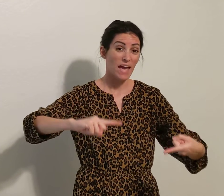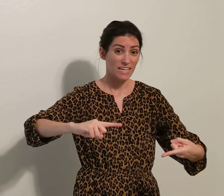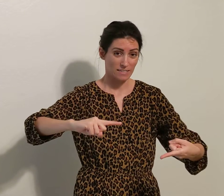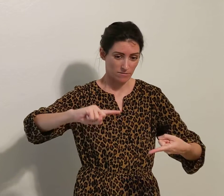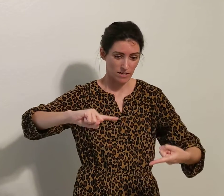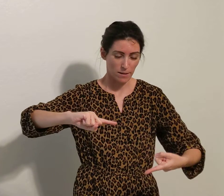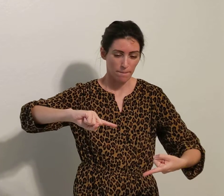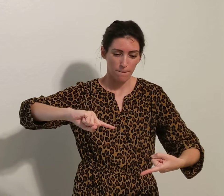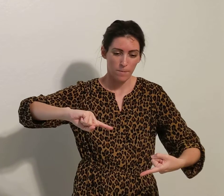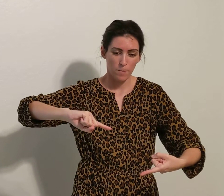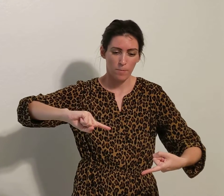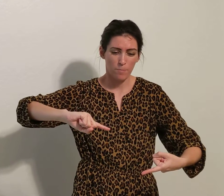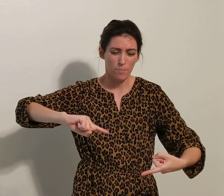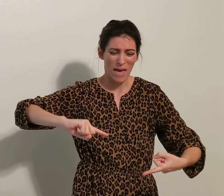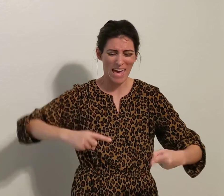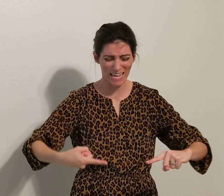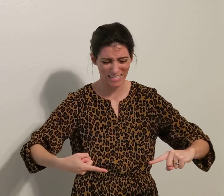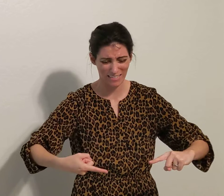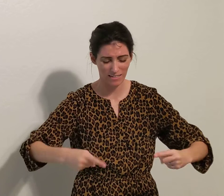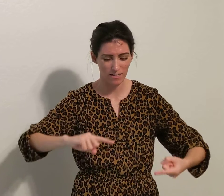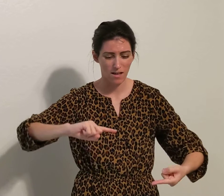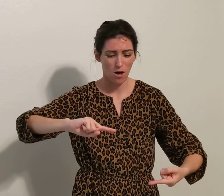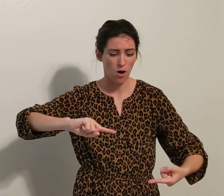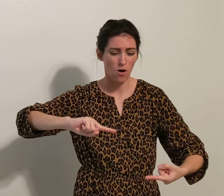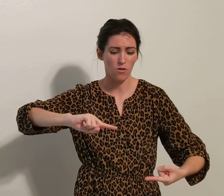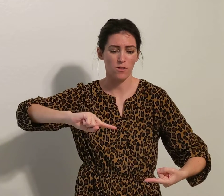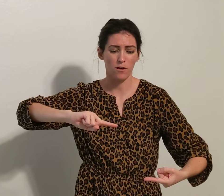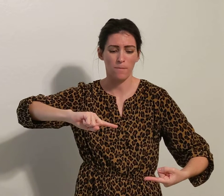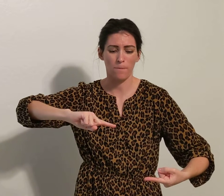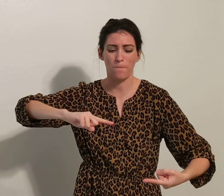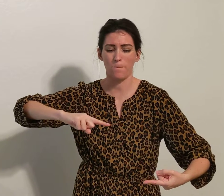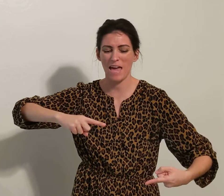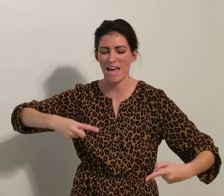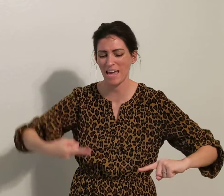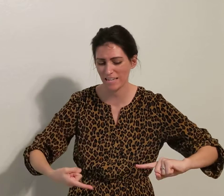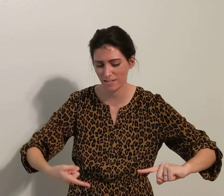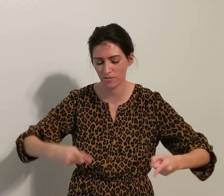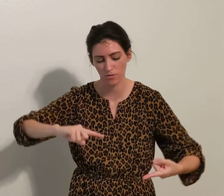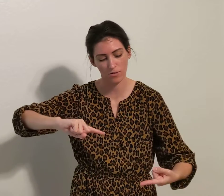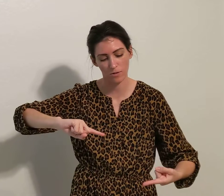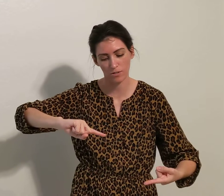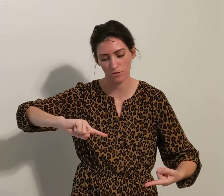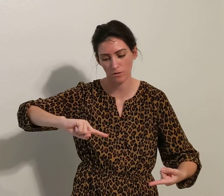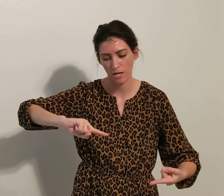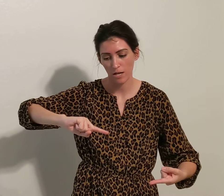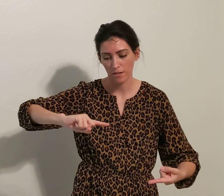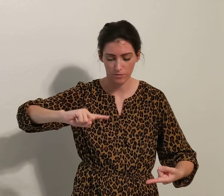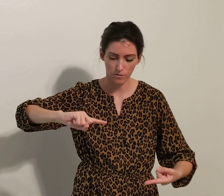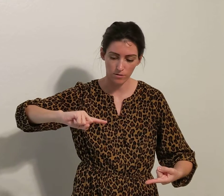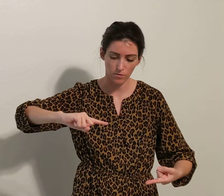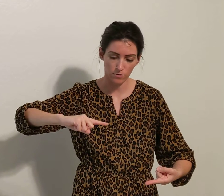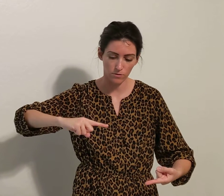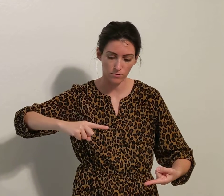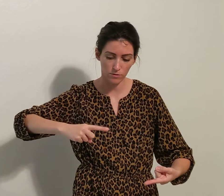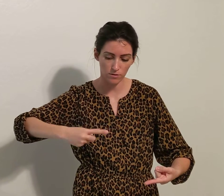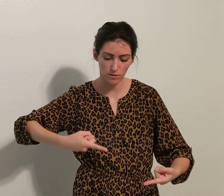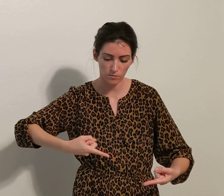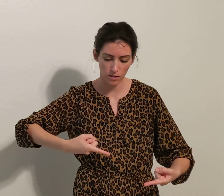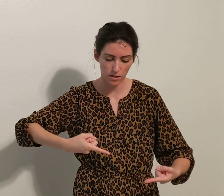Pain. Ready? Pain. All the pain. So you're going to, this one's going to twist this way, and